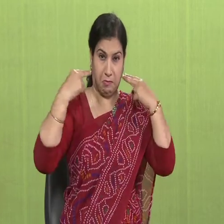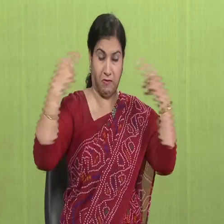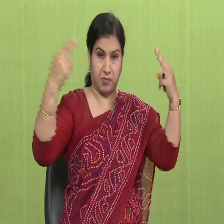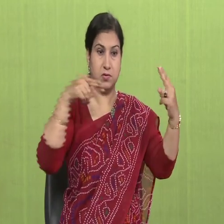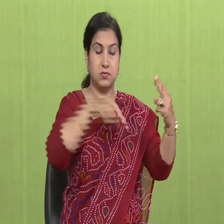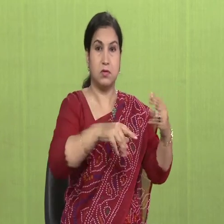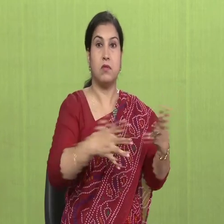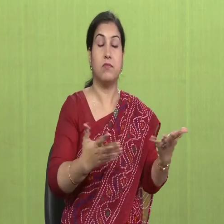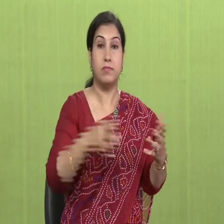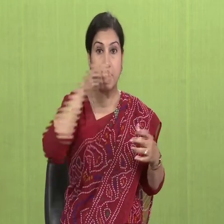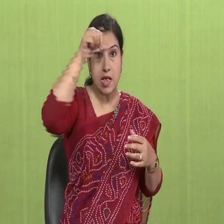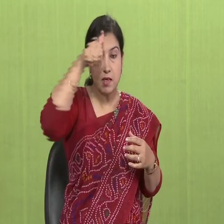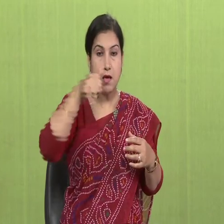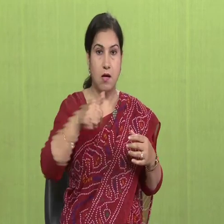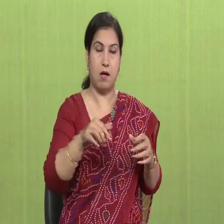in India.